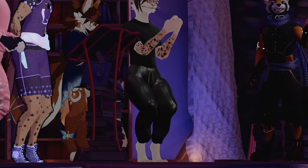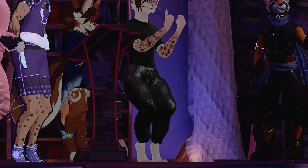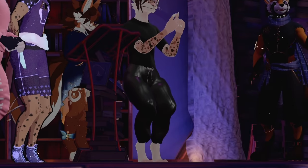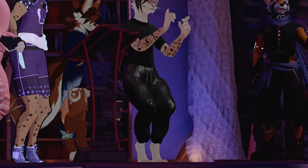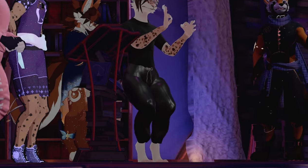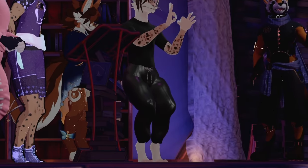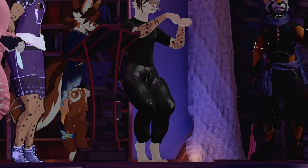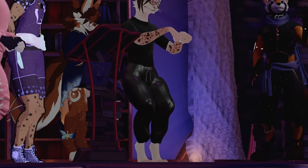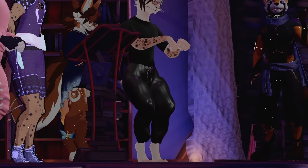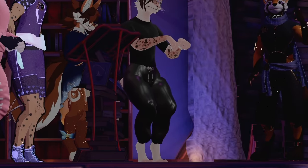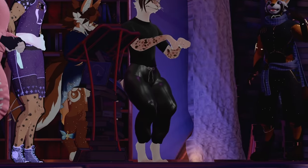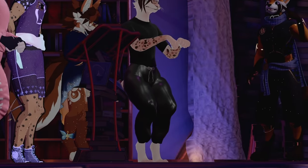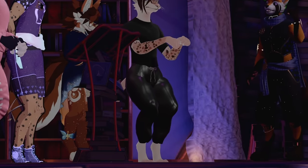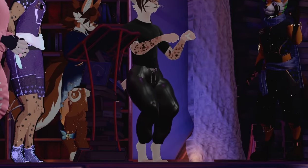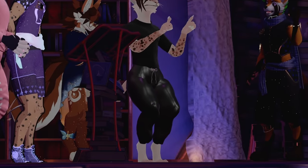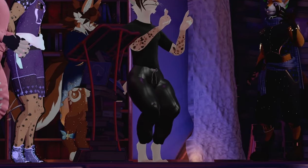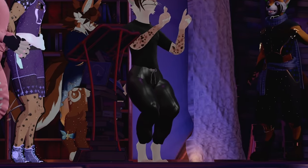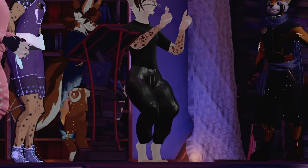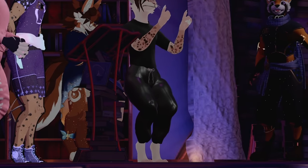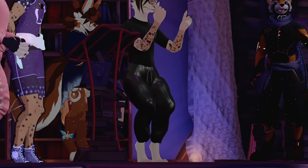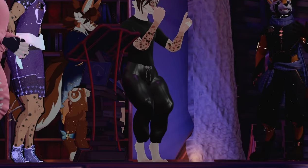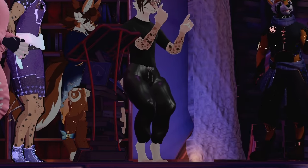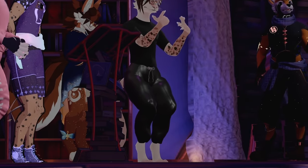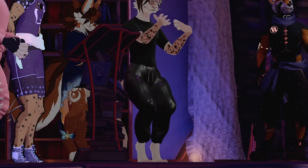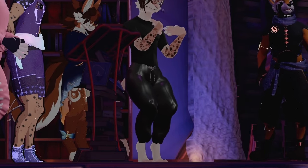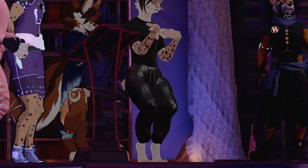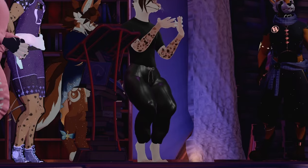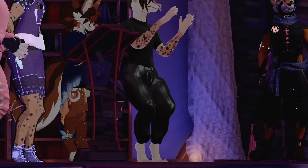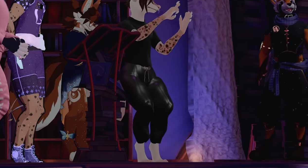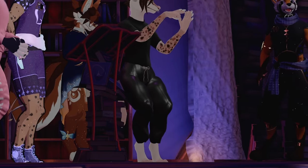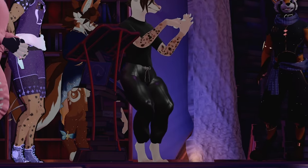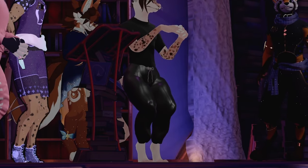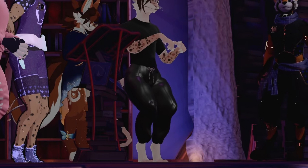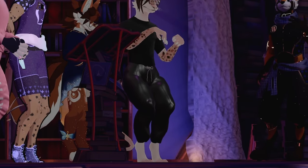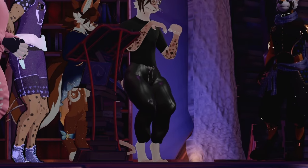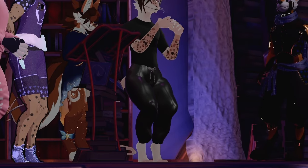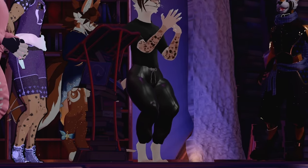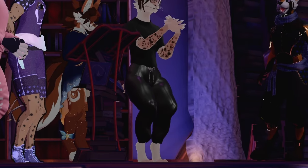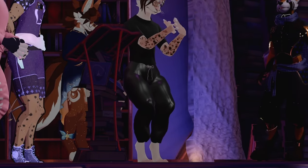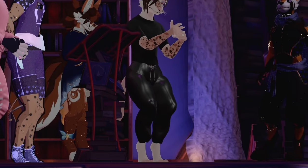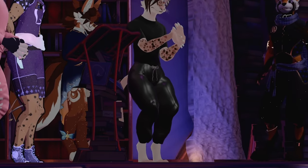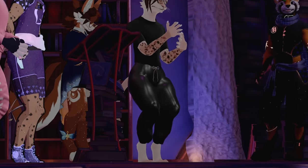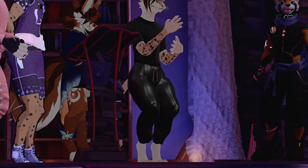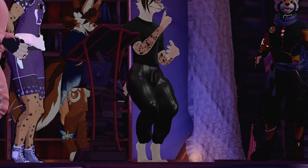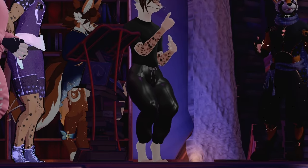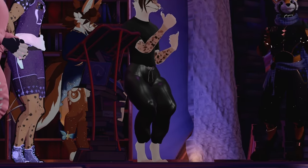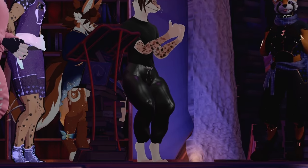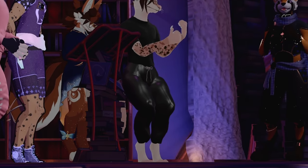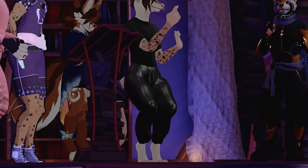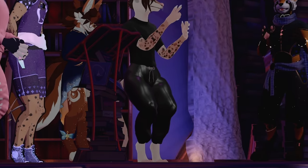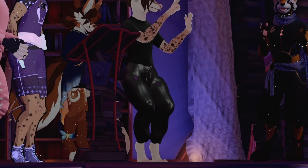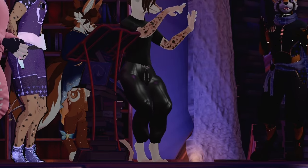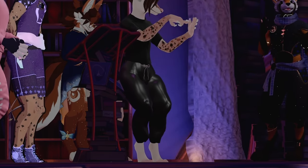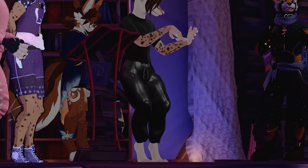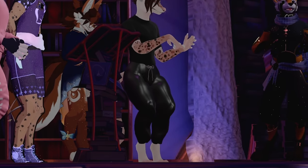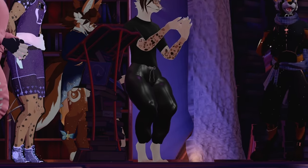accountability process of making sure everybody reads and agrees to the rules that we have for our classes. And then, yeah, the more people who know sign,